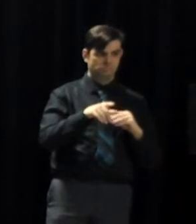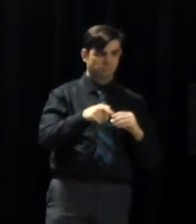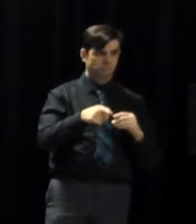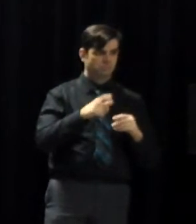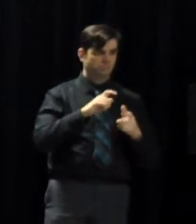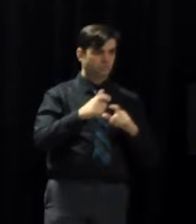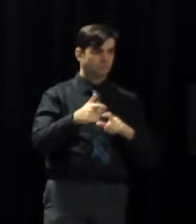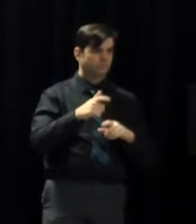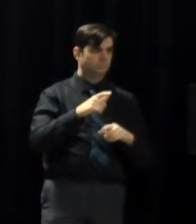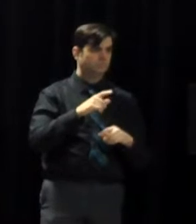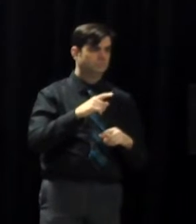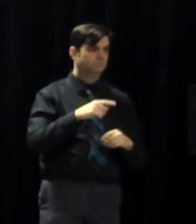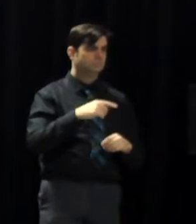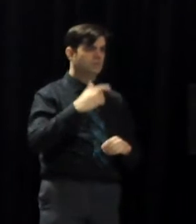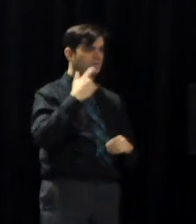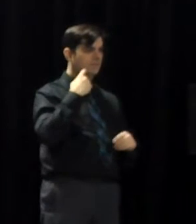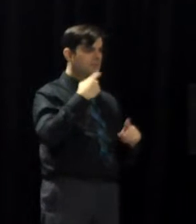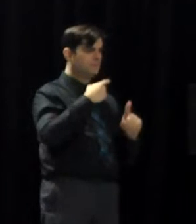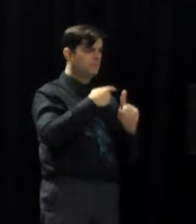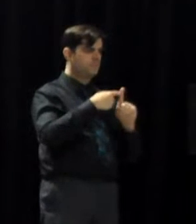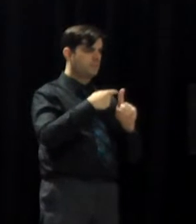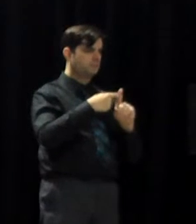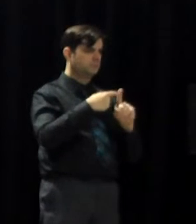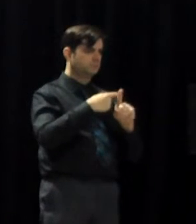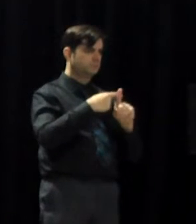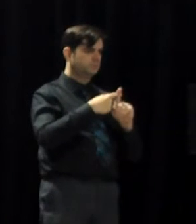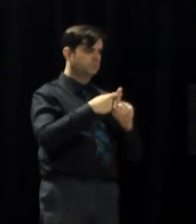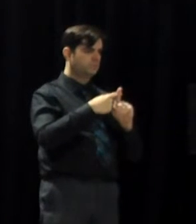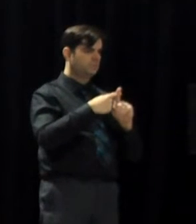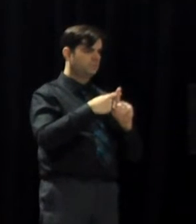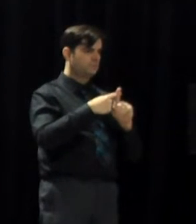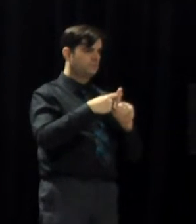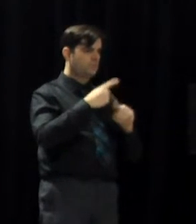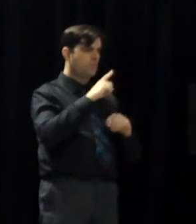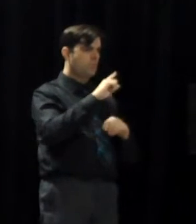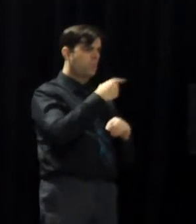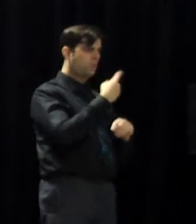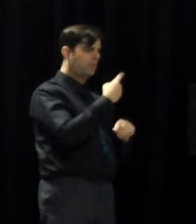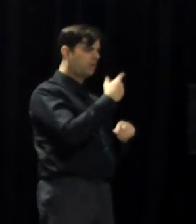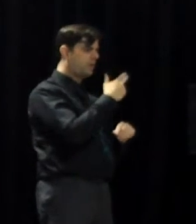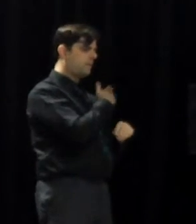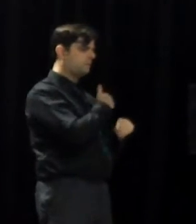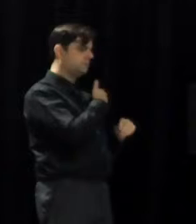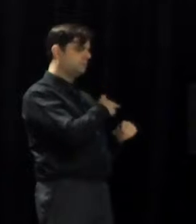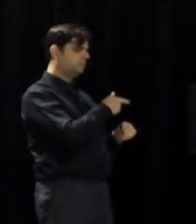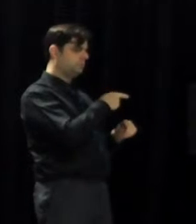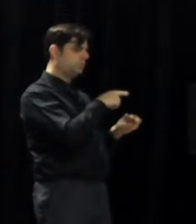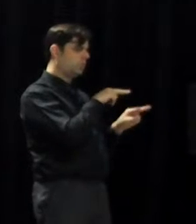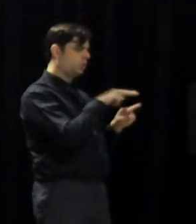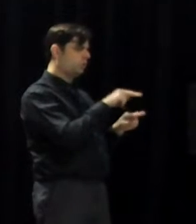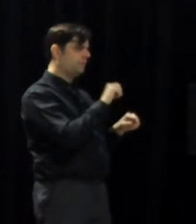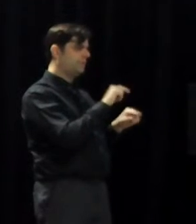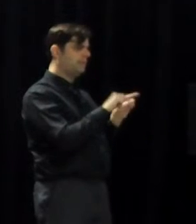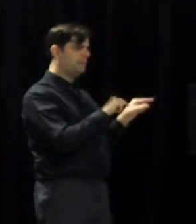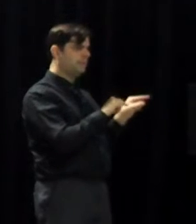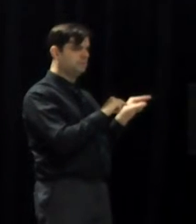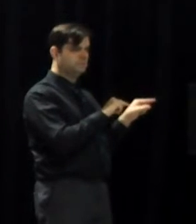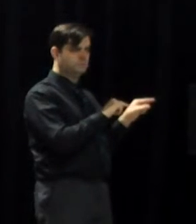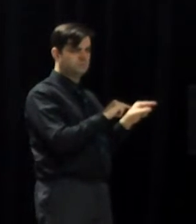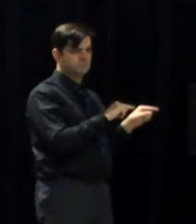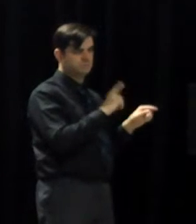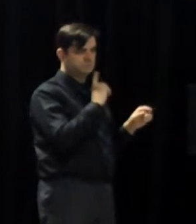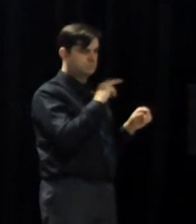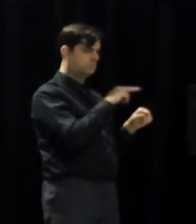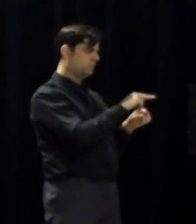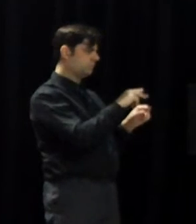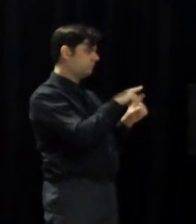anymore. I think they're going all hospitalization, and I think you'll see, potentially you'll see the yellow zones. The governor talked